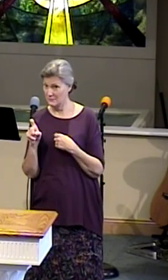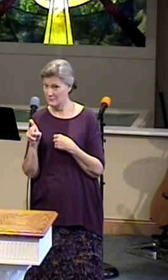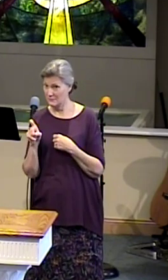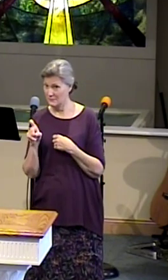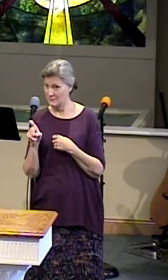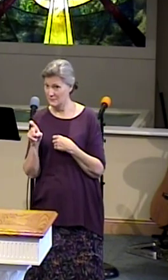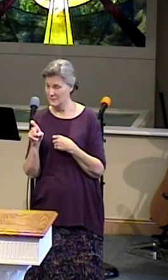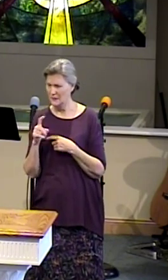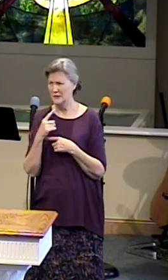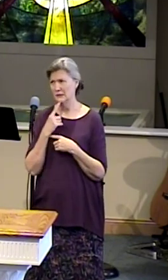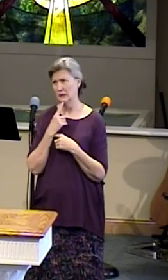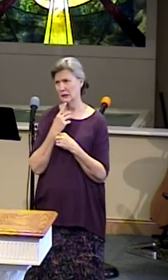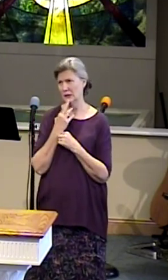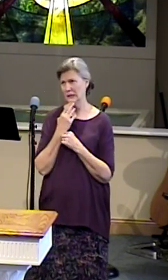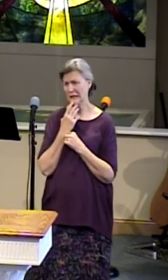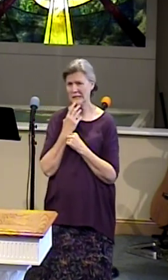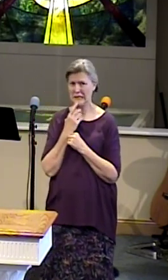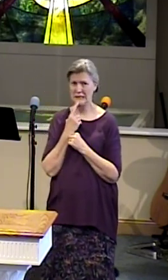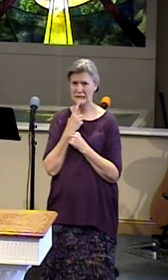Well, you know,